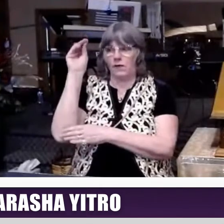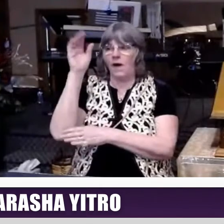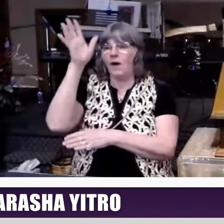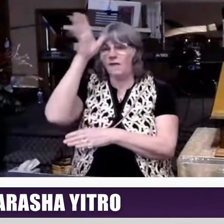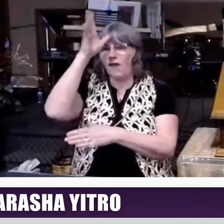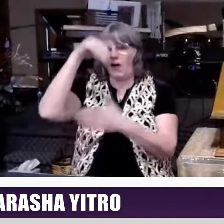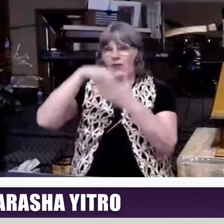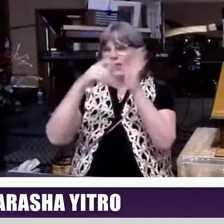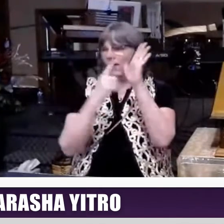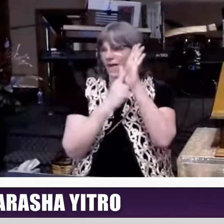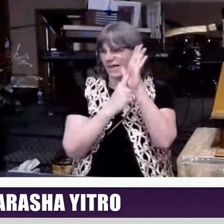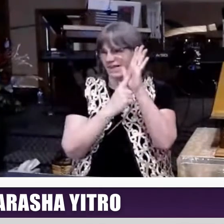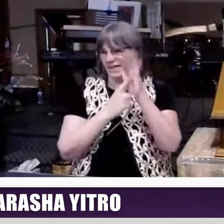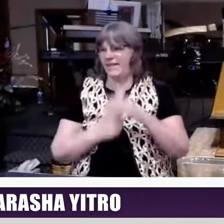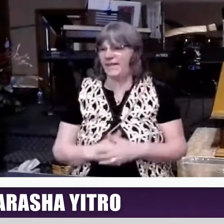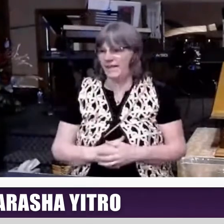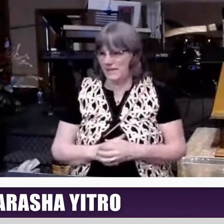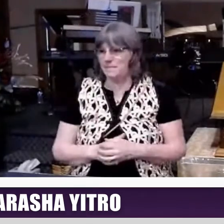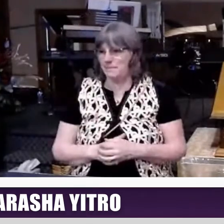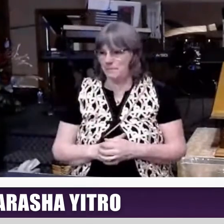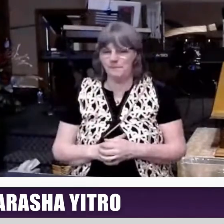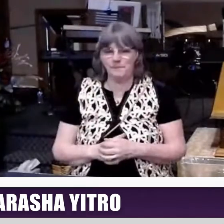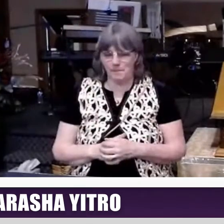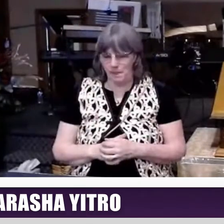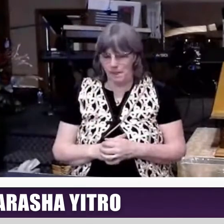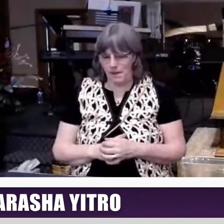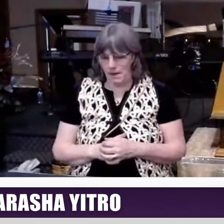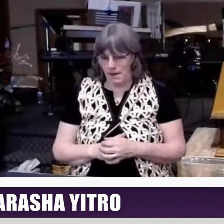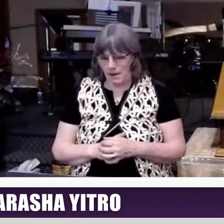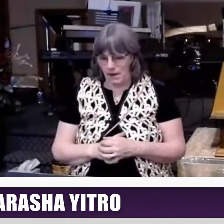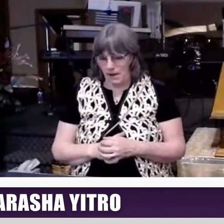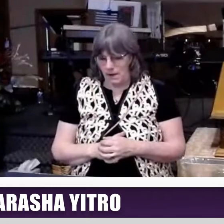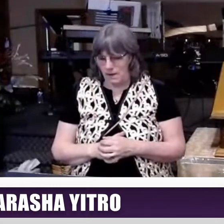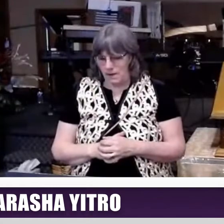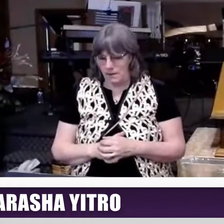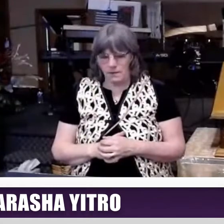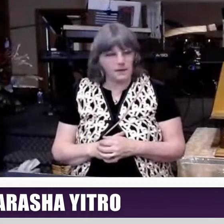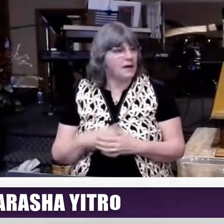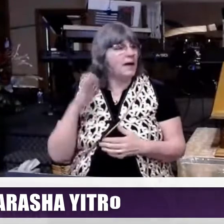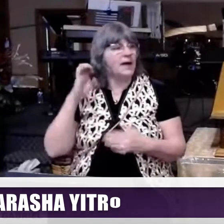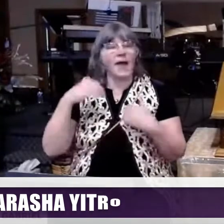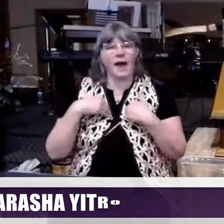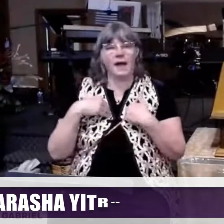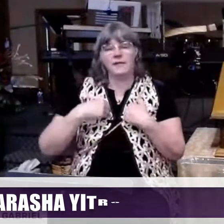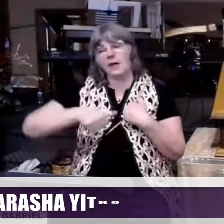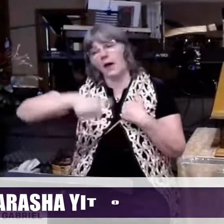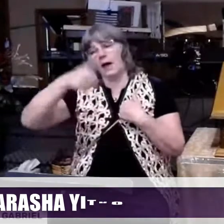Jethro was Moshe's father-in-law. He has another name,